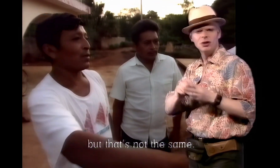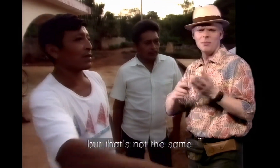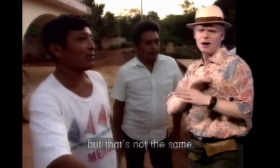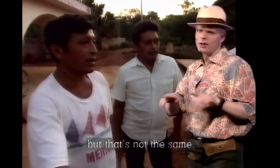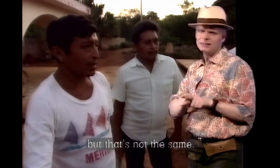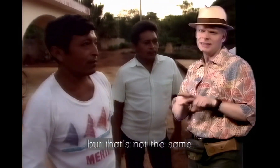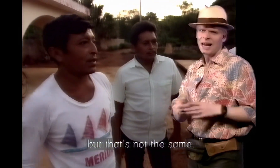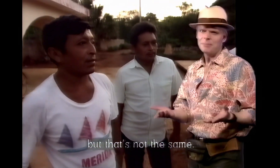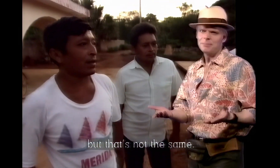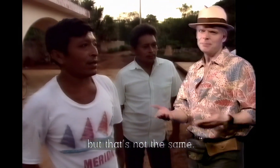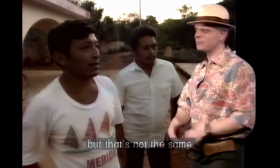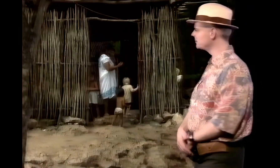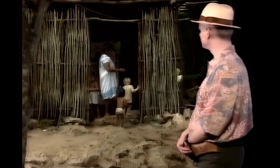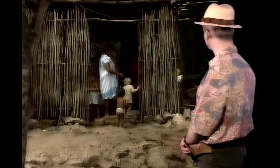But that's not the same.